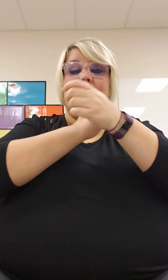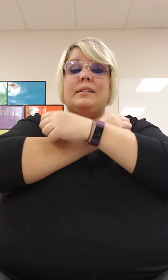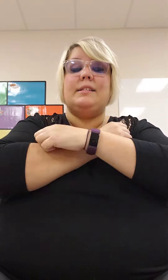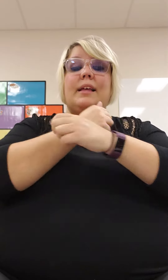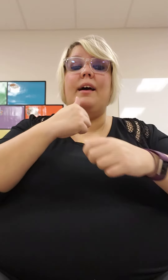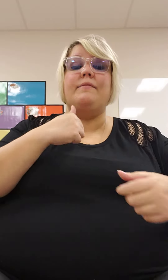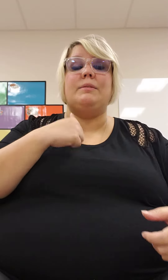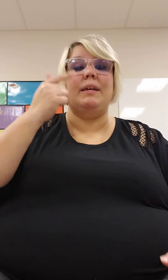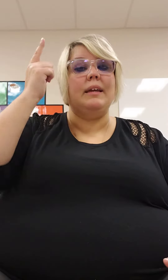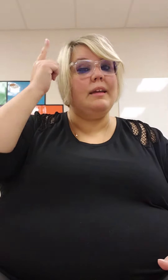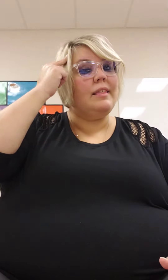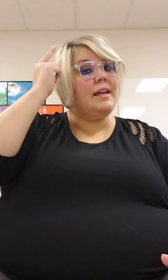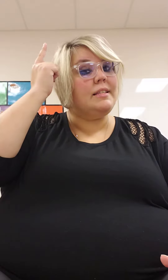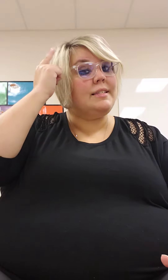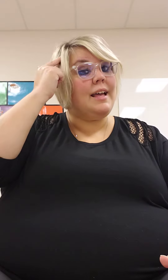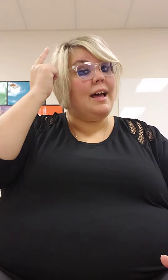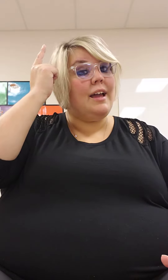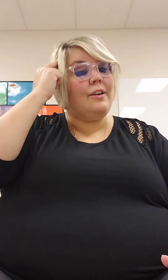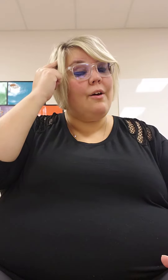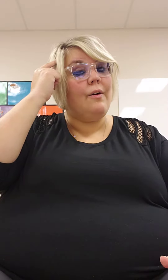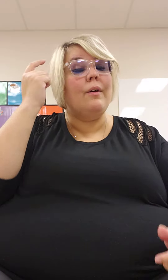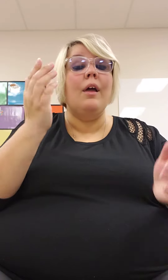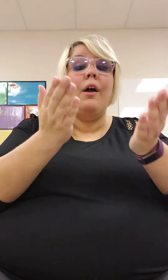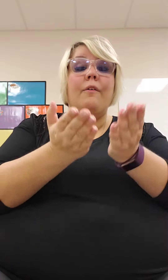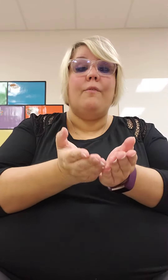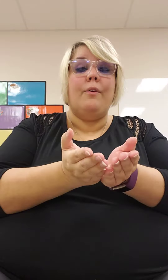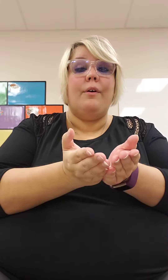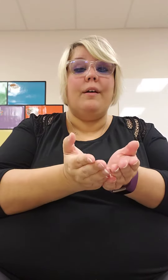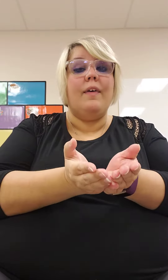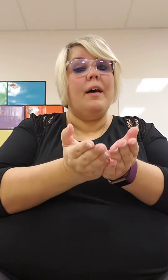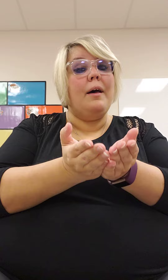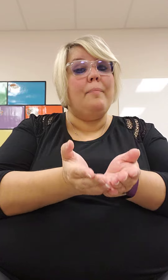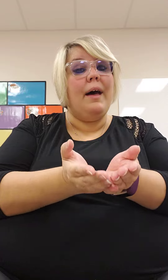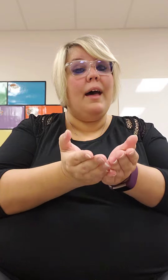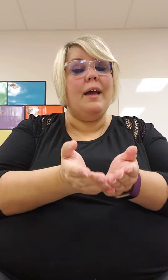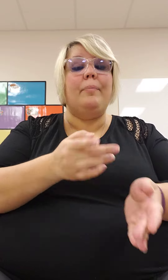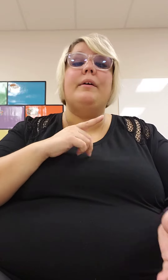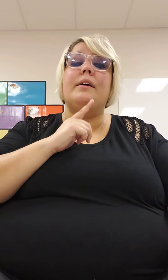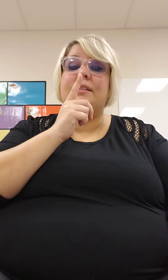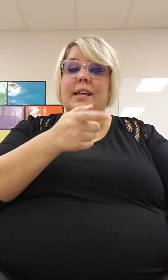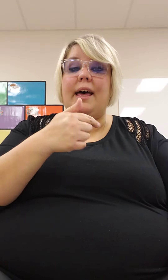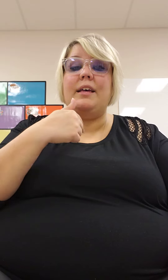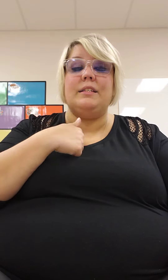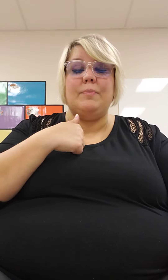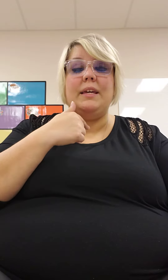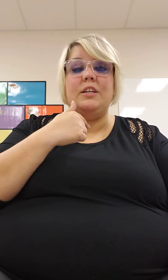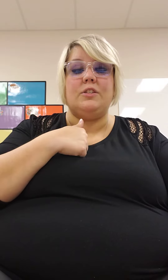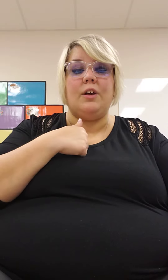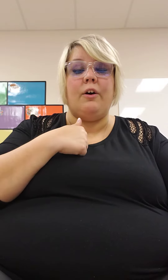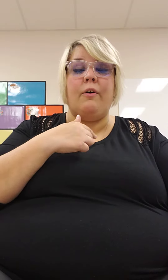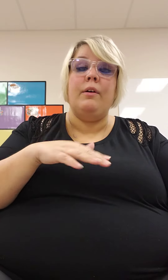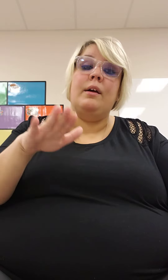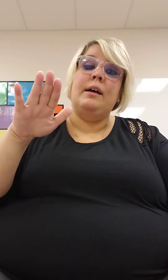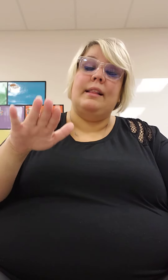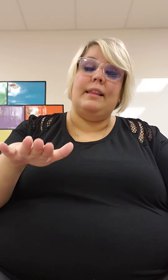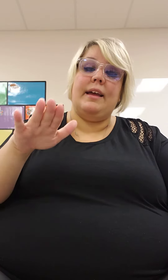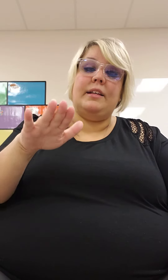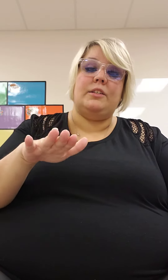loves me, this I know, for the Bible tells me so. Little